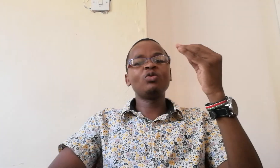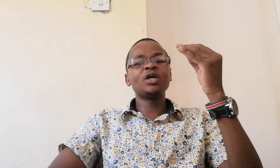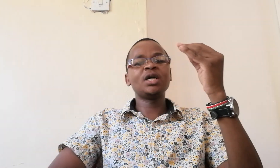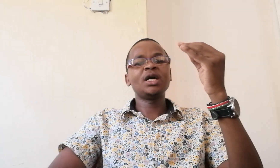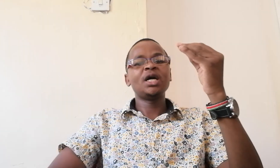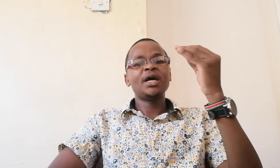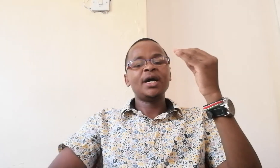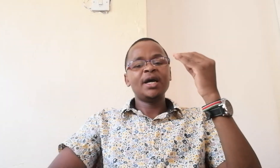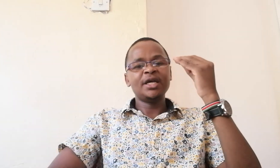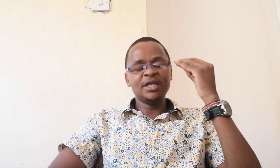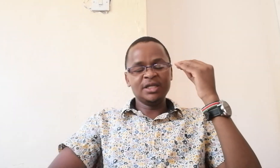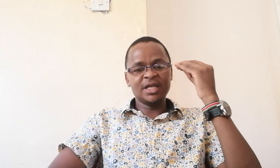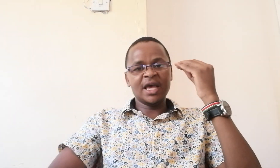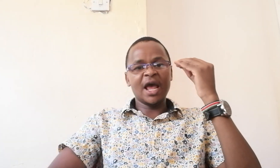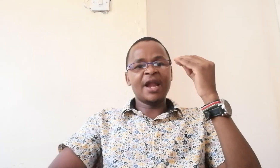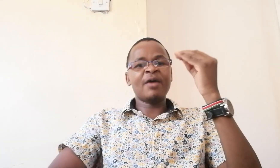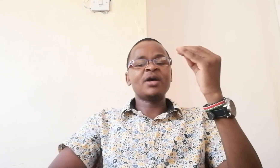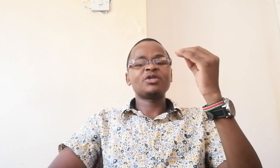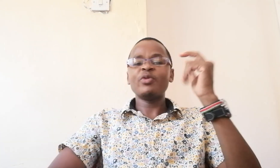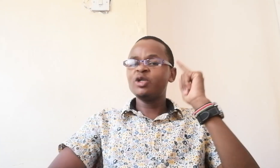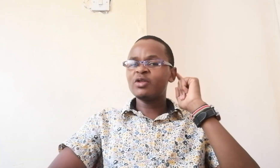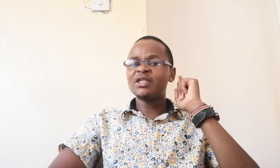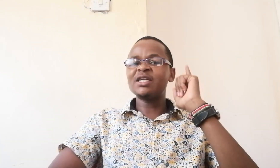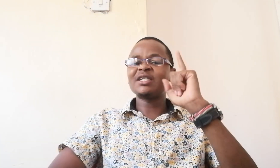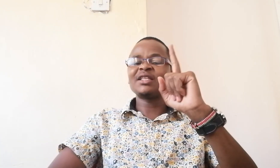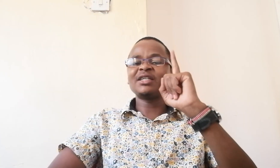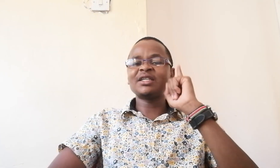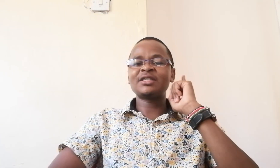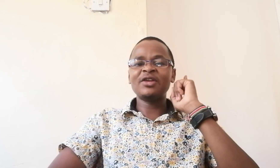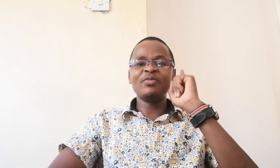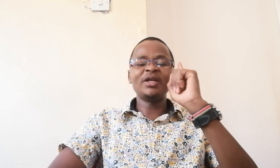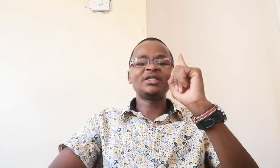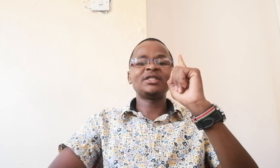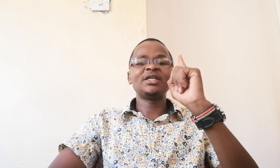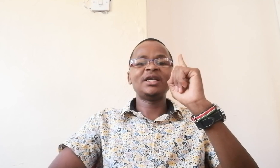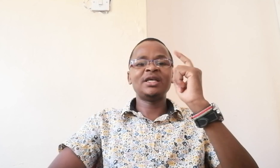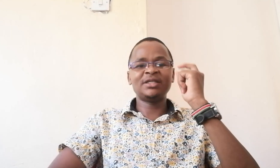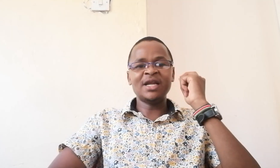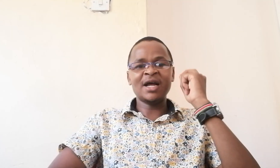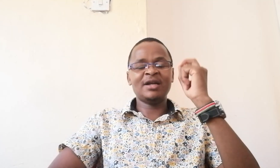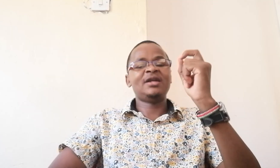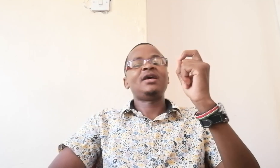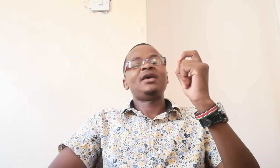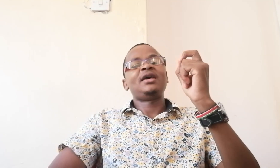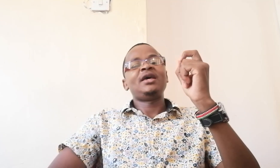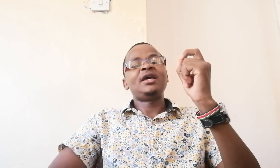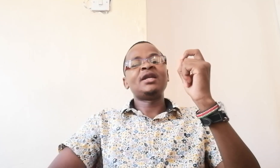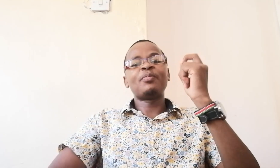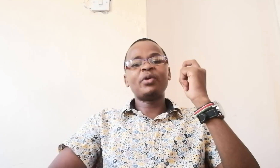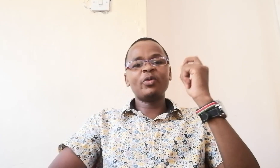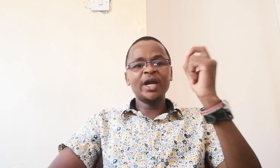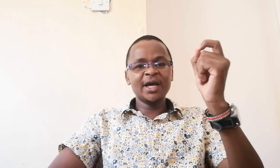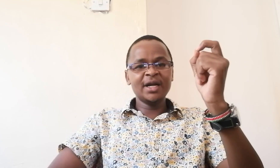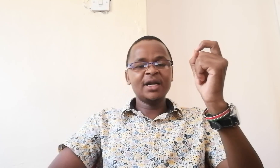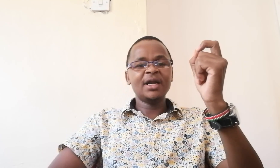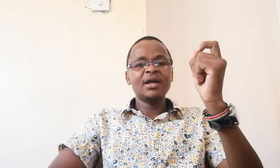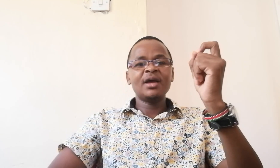look is the numbers. Make sure that that assignment is done and uploaded